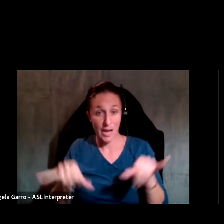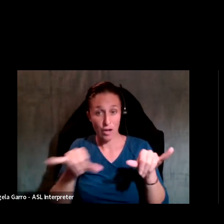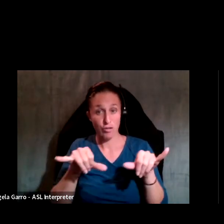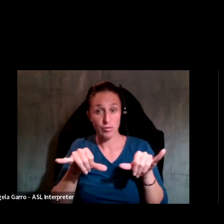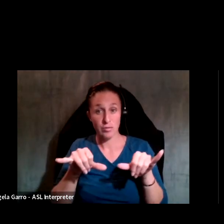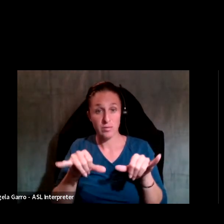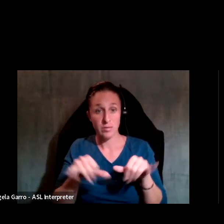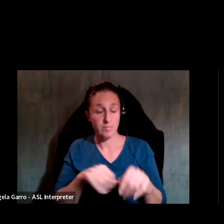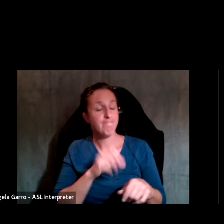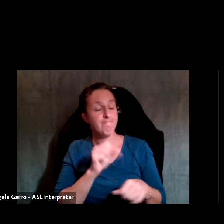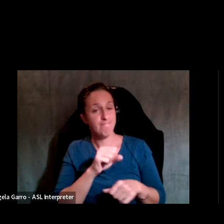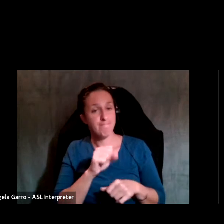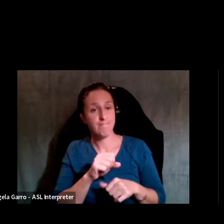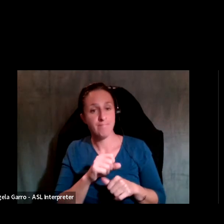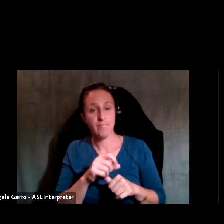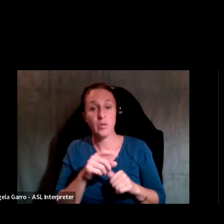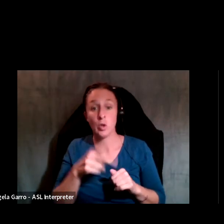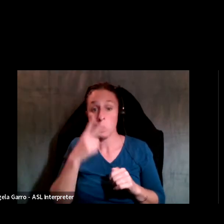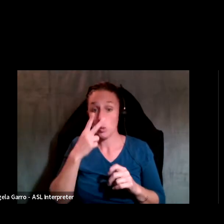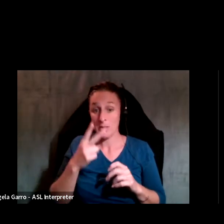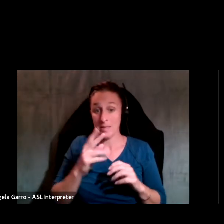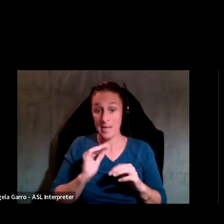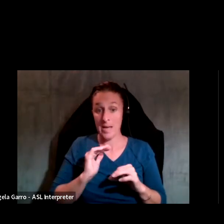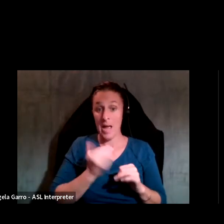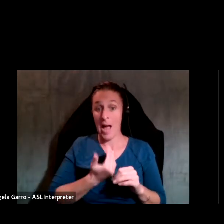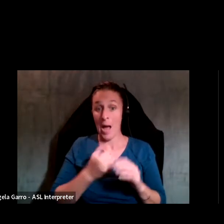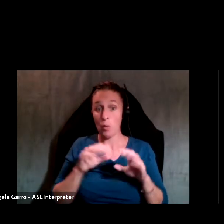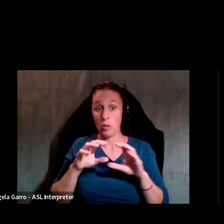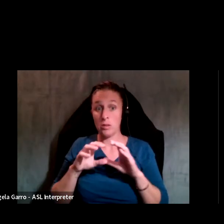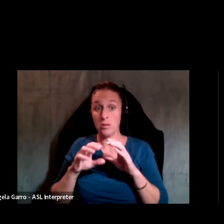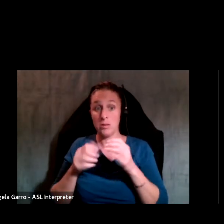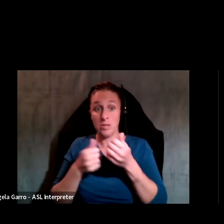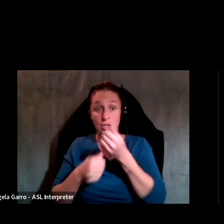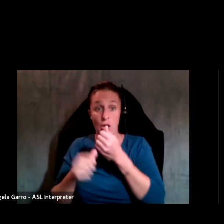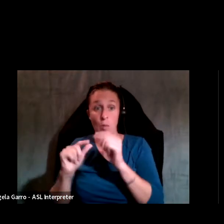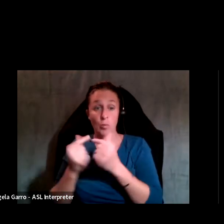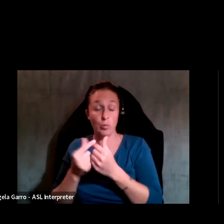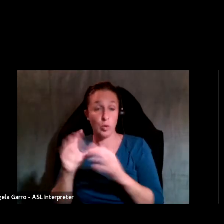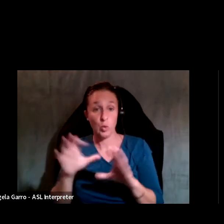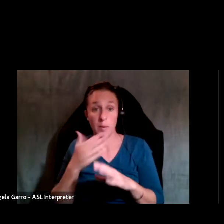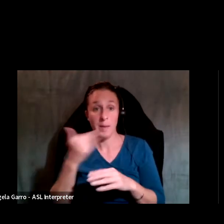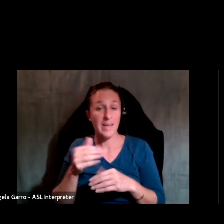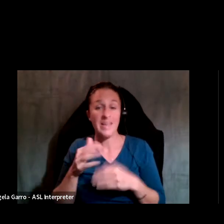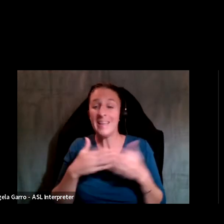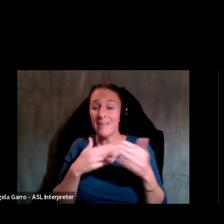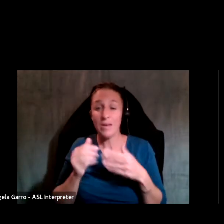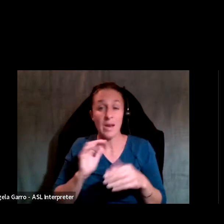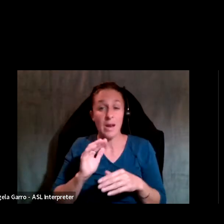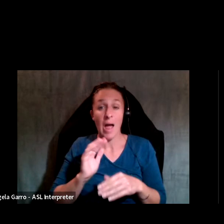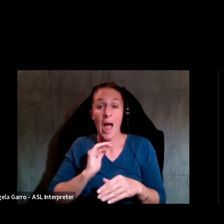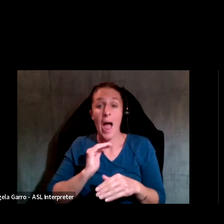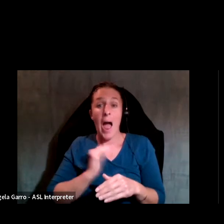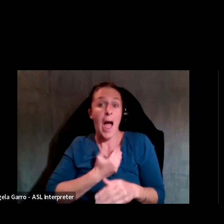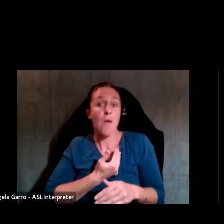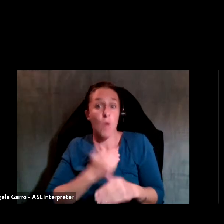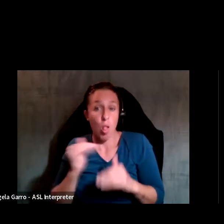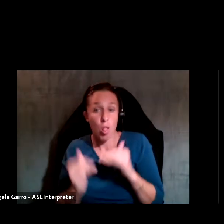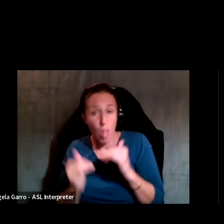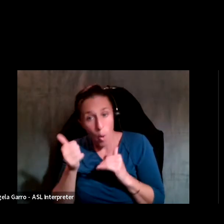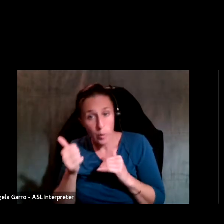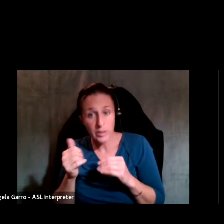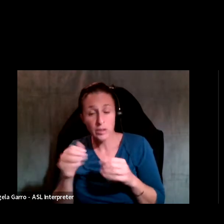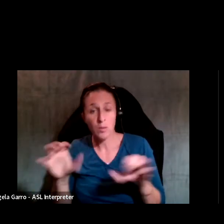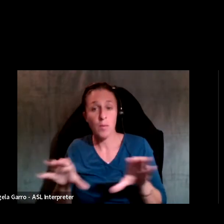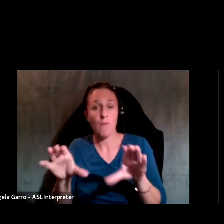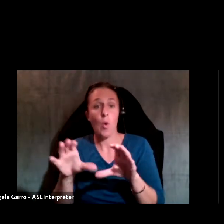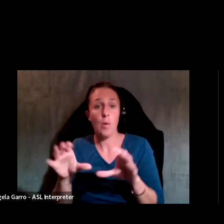Do you think, I know, so this. And you'll see that our Yes. subgroups are doing better, right? Yes, right. Even our lowest, Right. some of our lowest performing subgroups are doing better. But again, our resources are